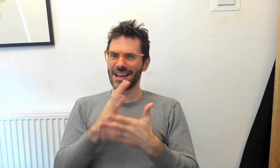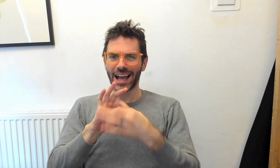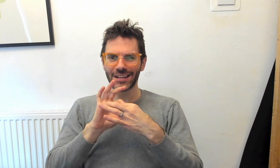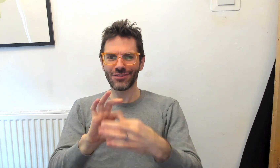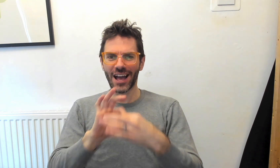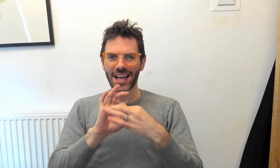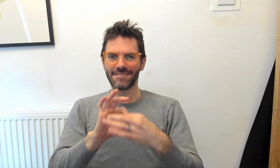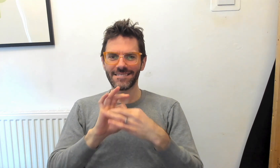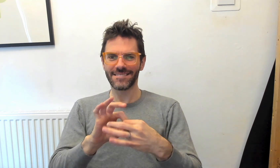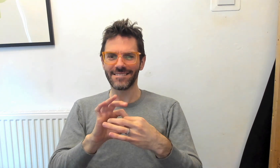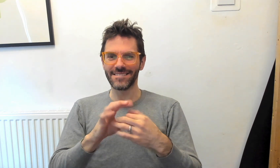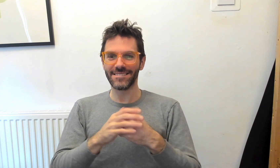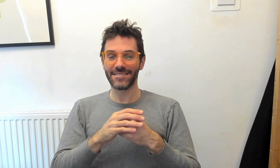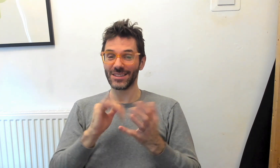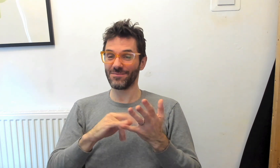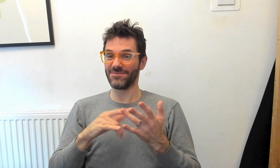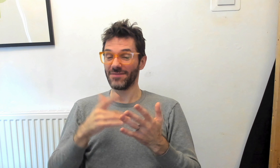It's very interactive.